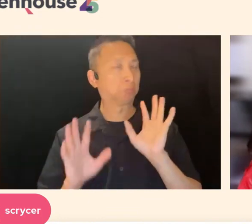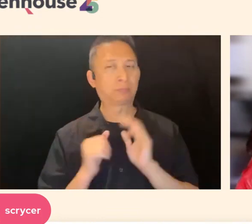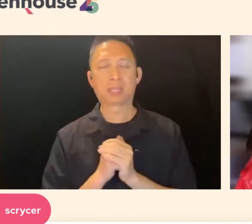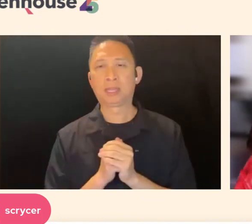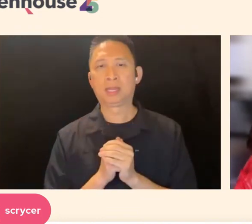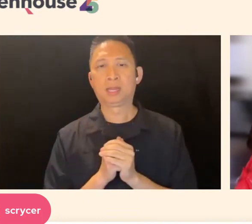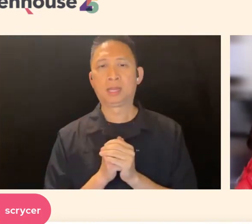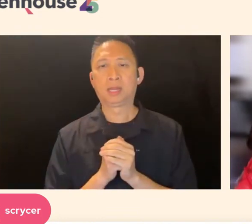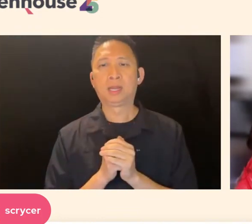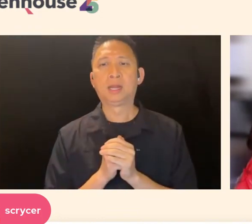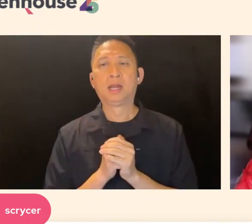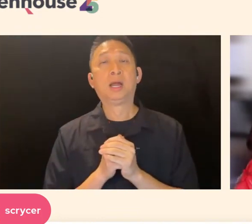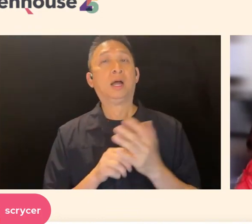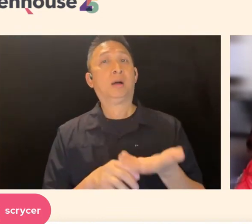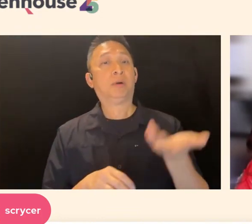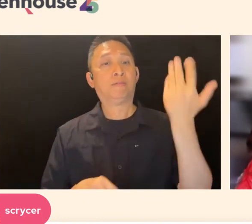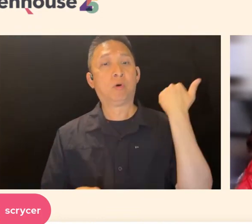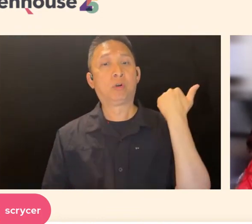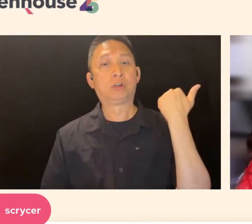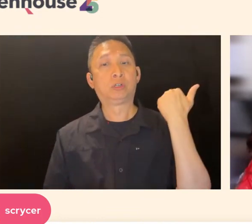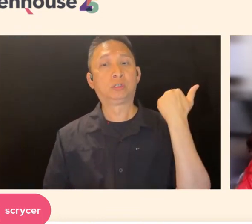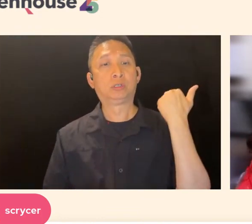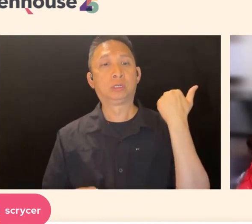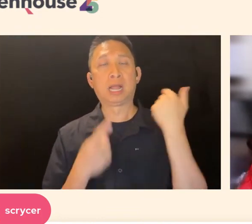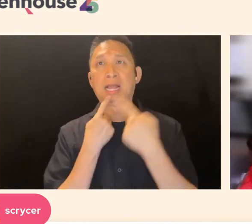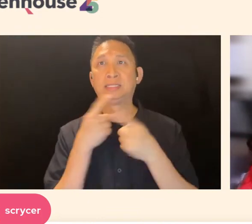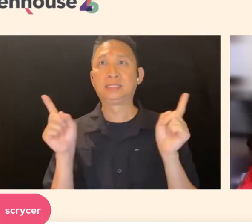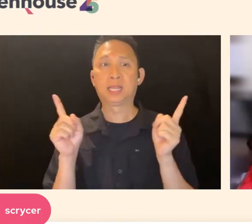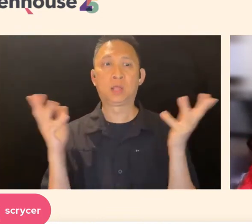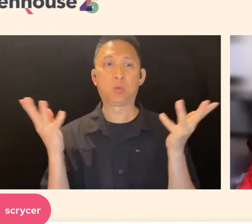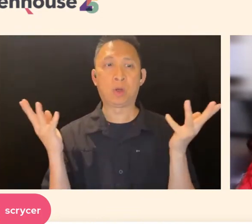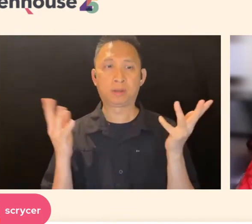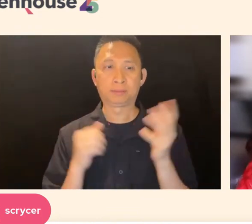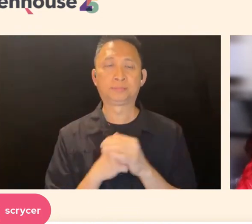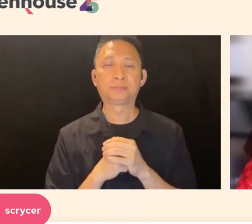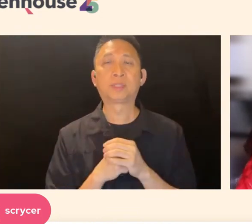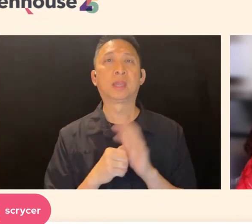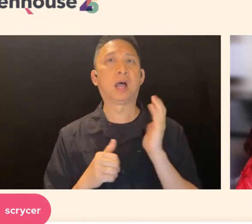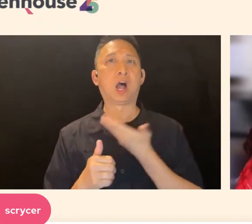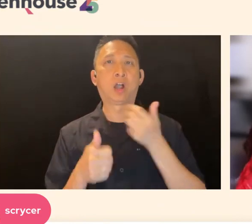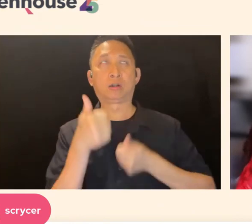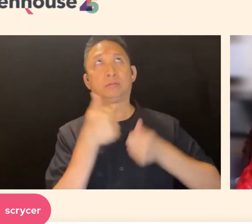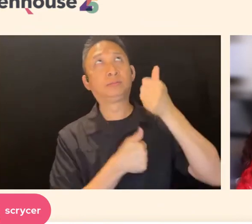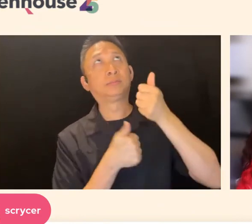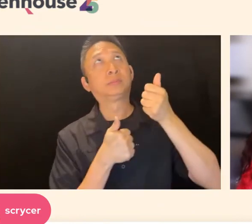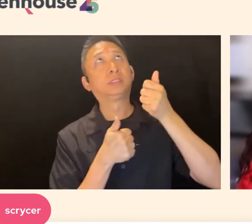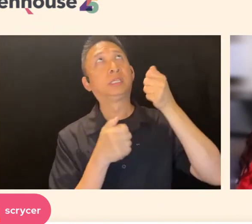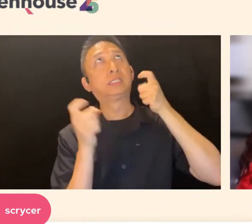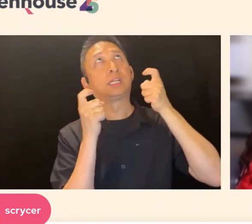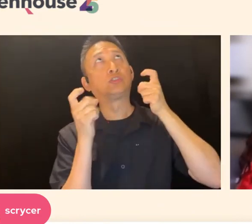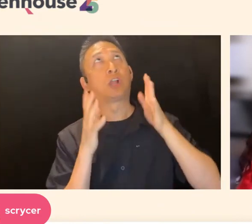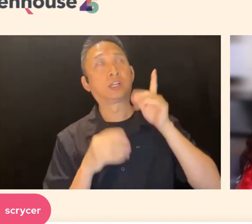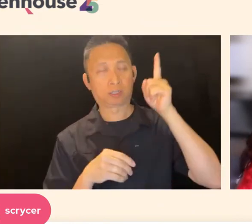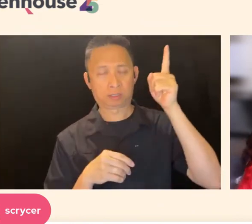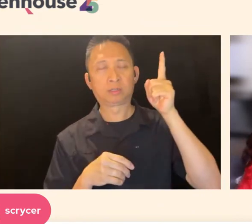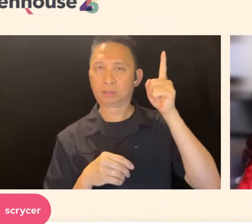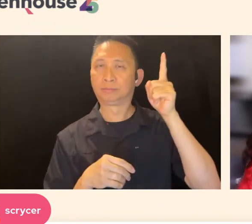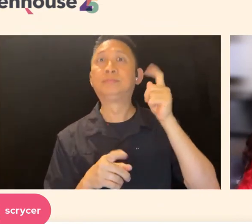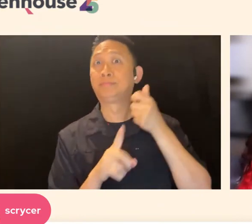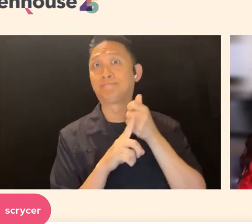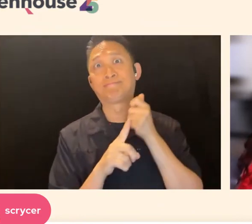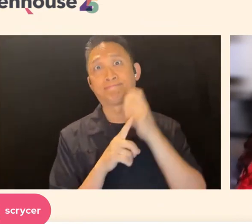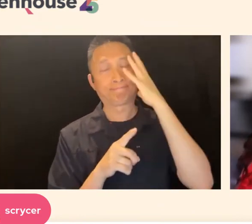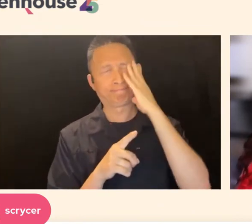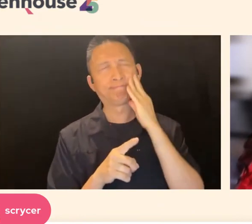As I mentioned before, our executive director was still engaging in survival sex work when